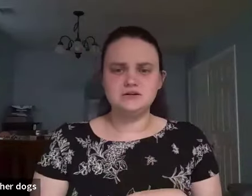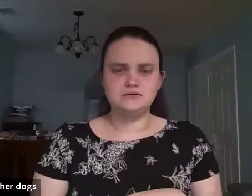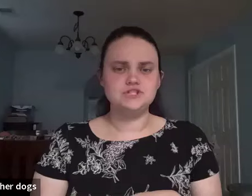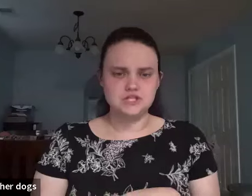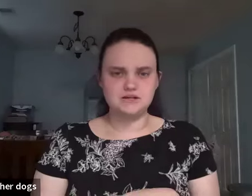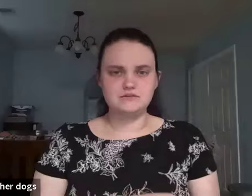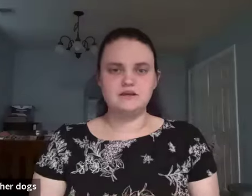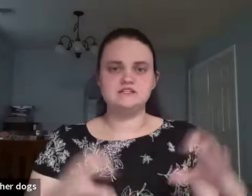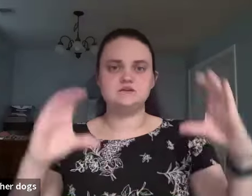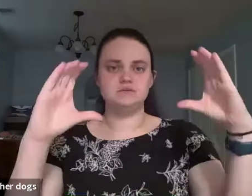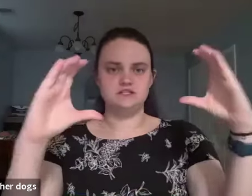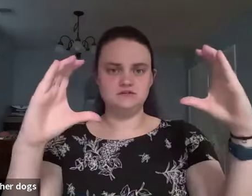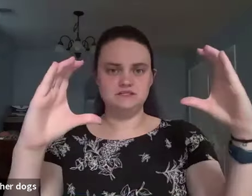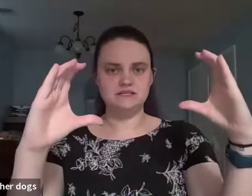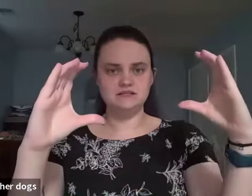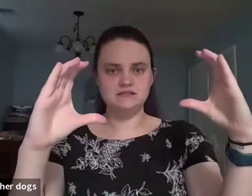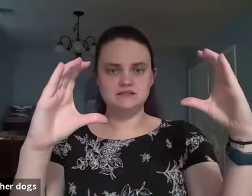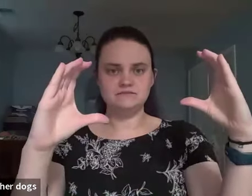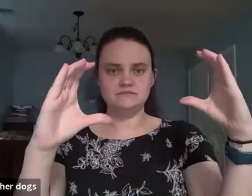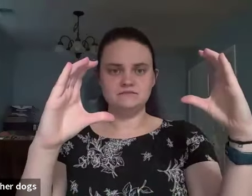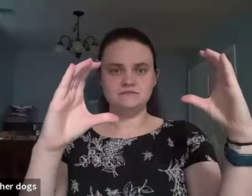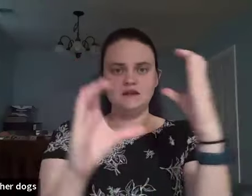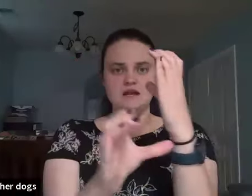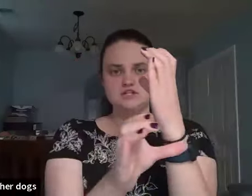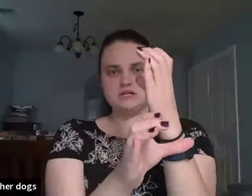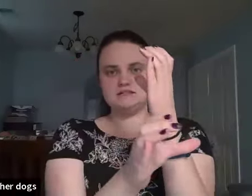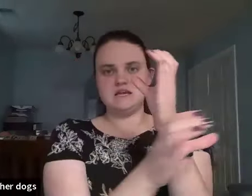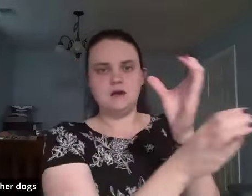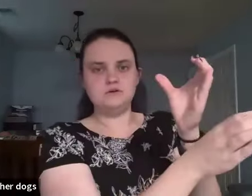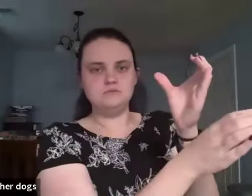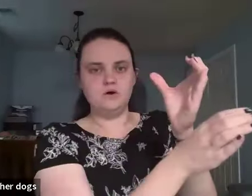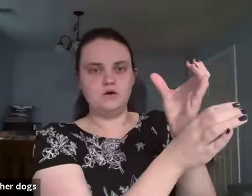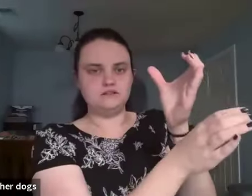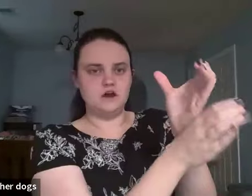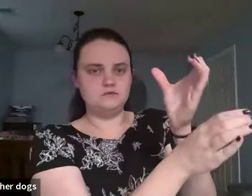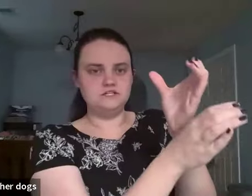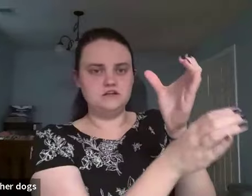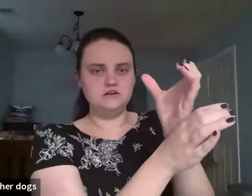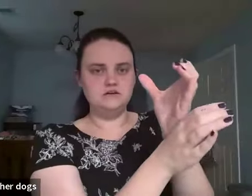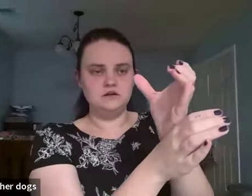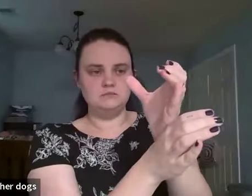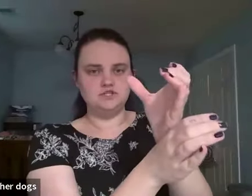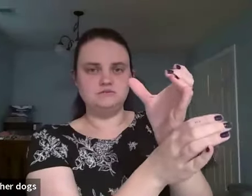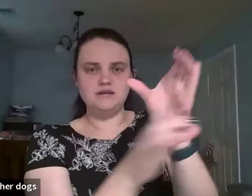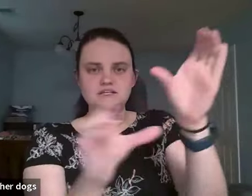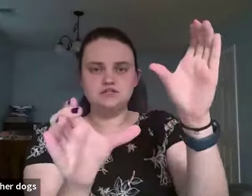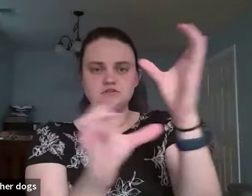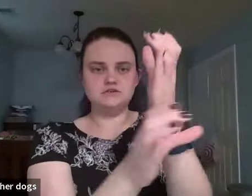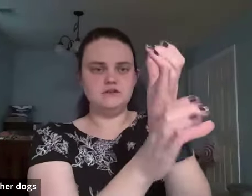chill, chill. And so it's going to be two C's and you're gonna tap them on top of each other, but you make sure they're